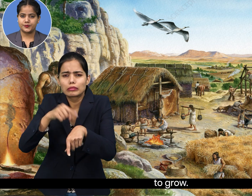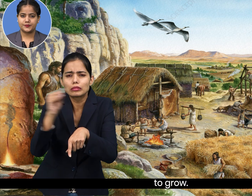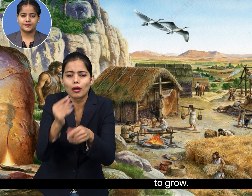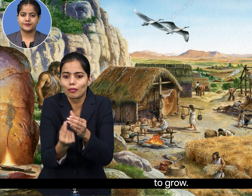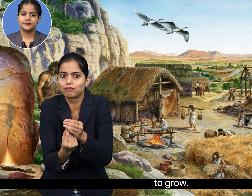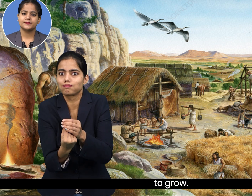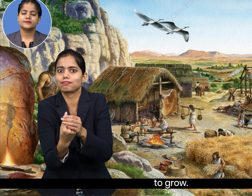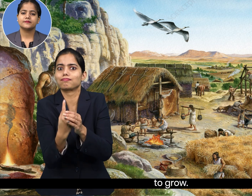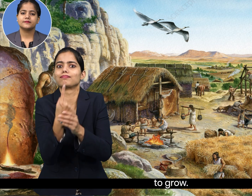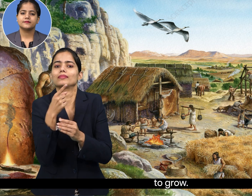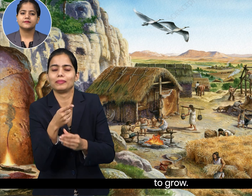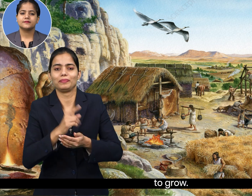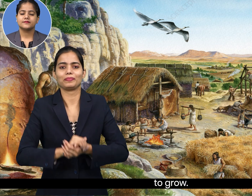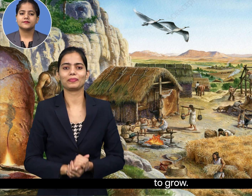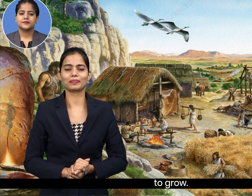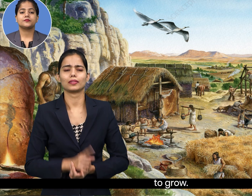grow.